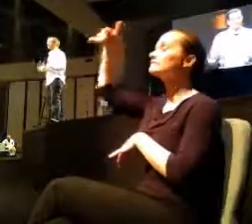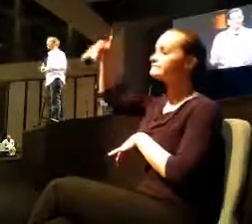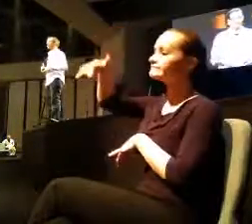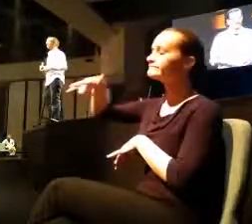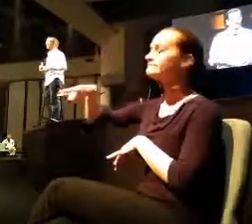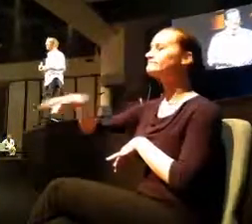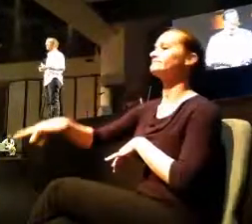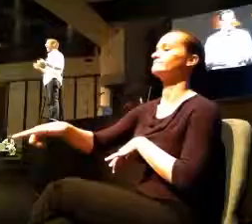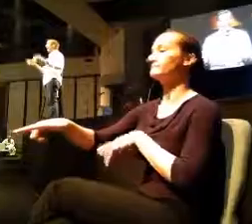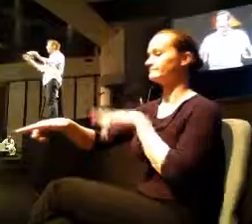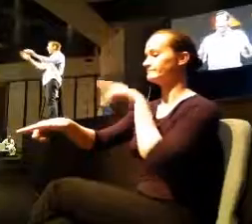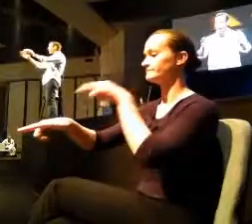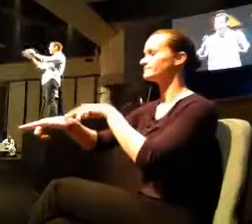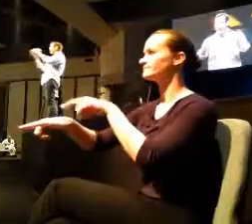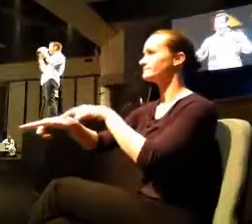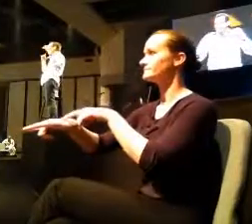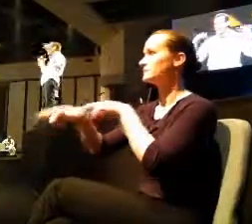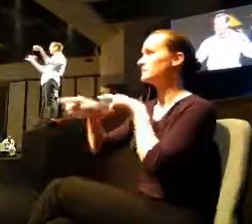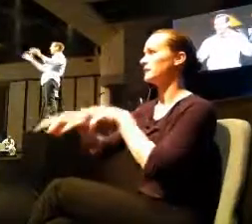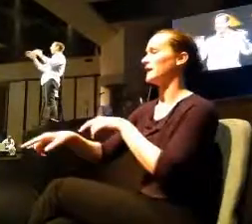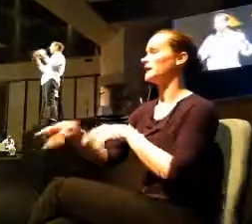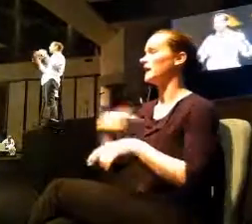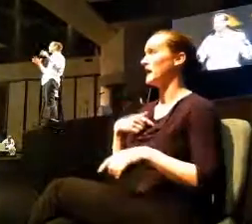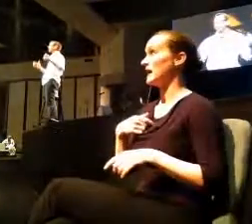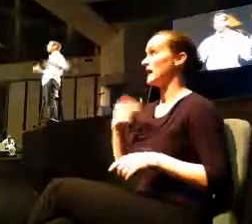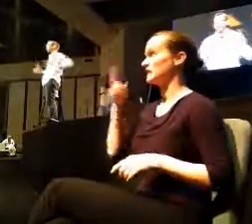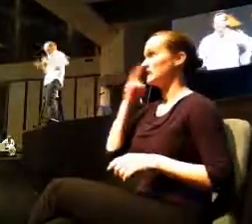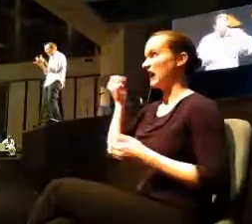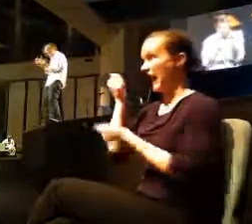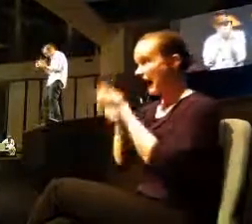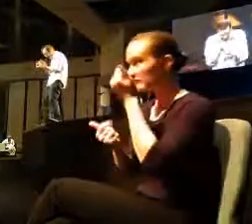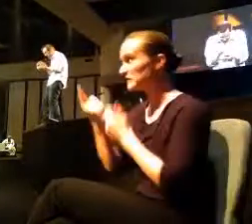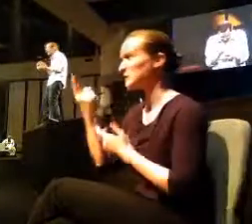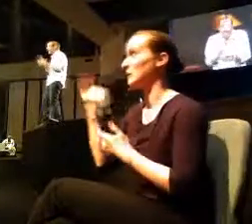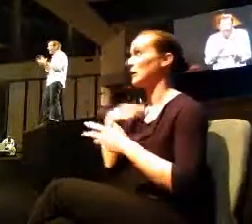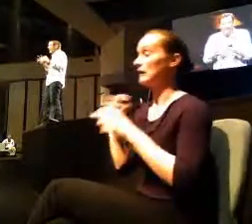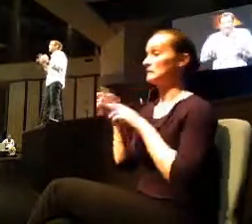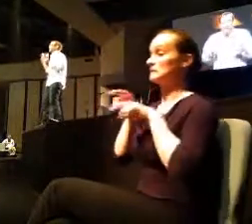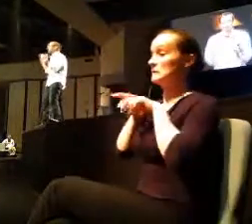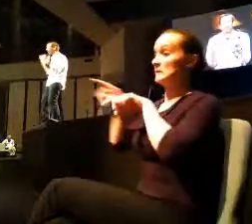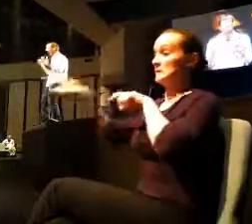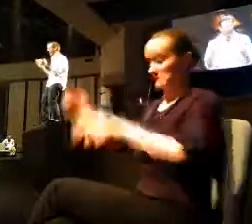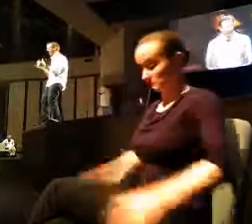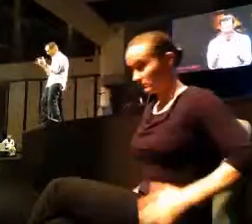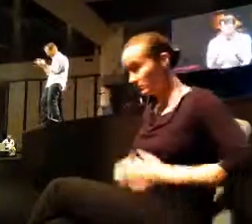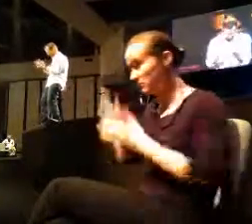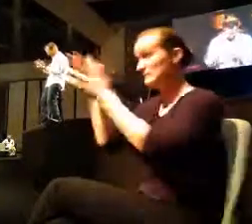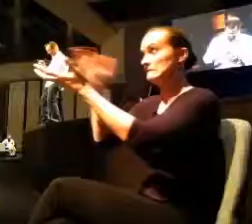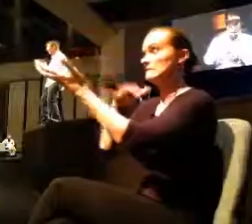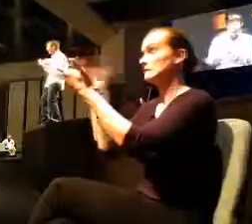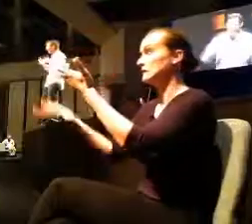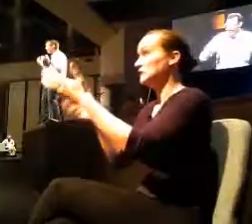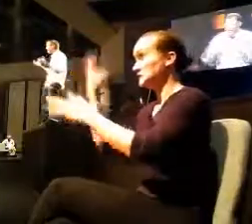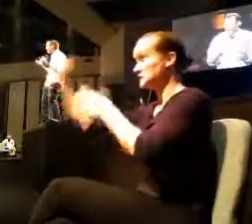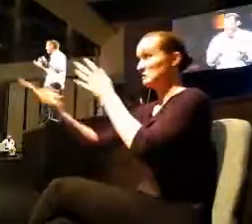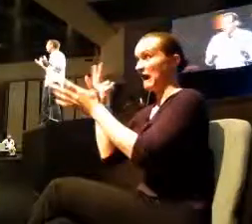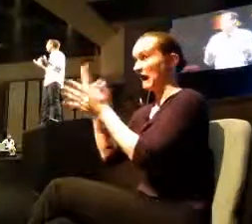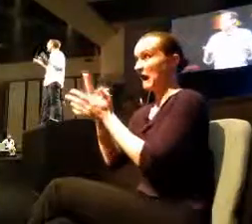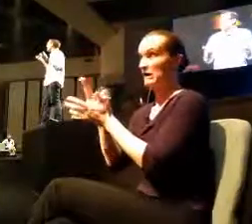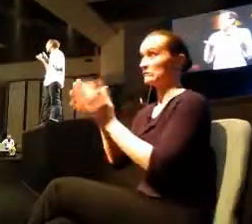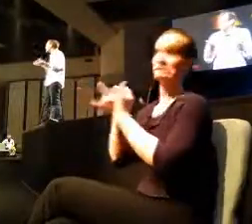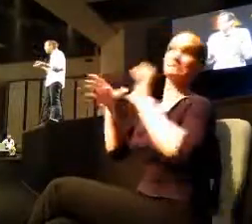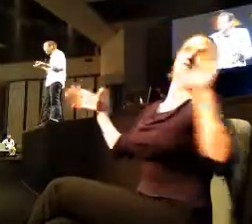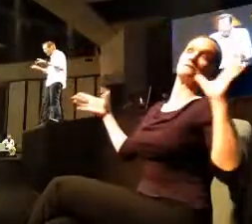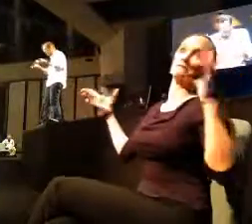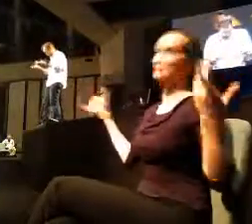other people I had traveled with, and watching everybody get off the plane, and immediately it's just like, I've been unplugged for like 2 hours, and I've got, you know, and everyone's,